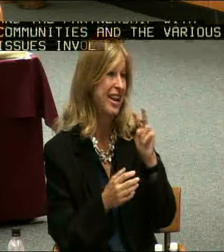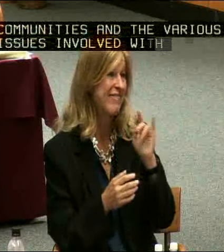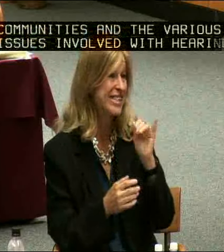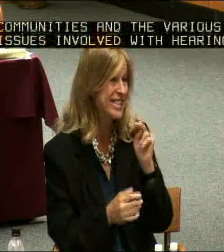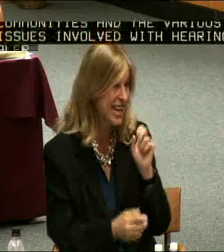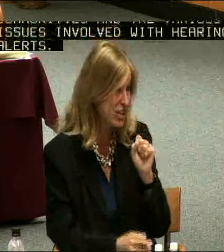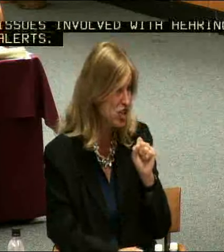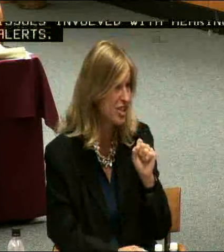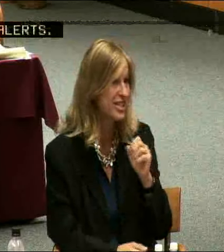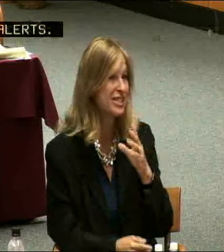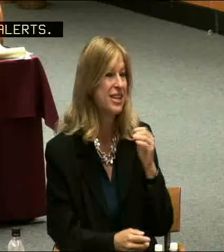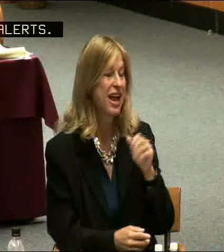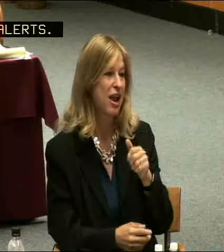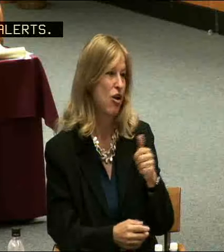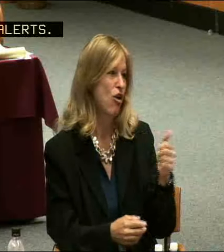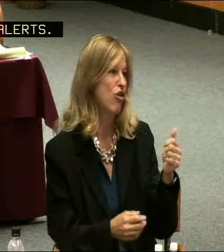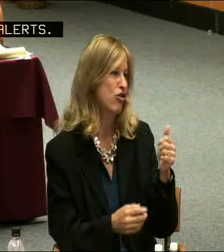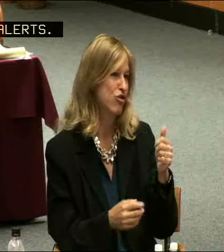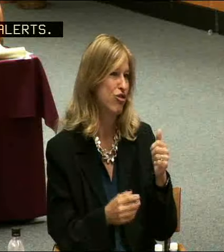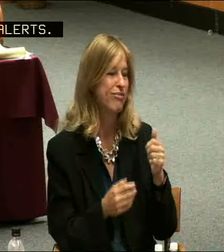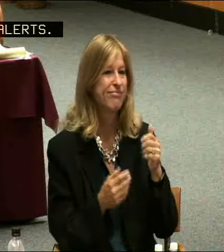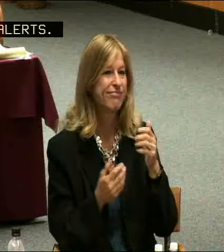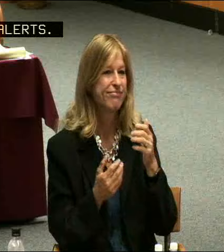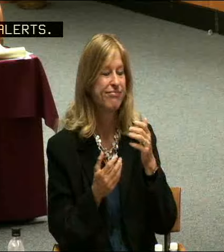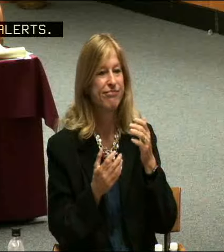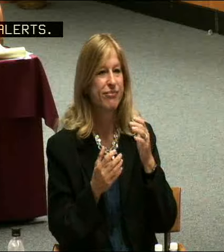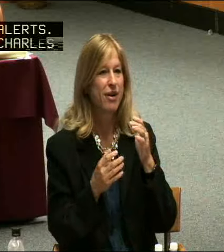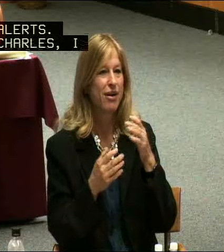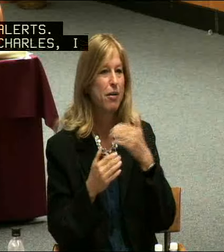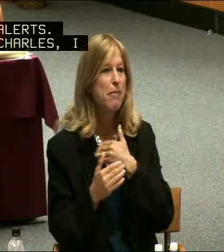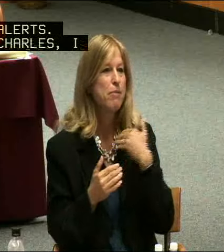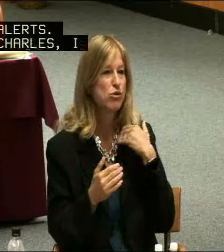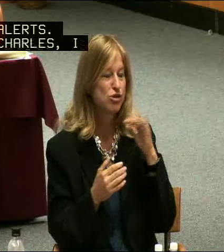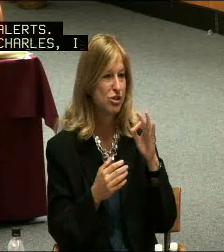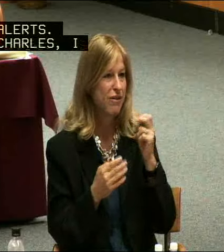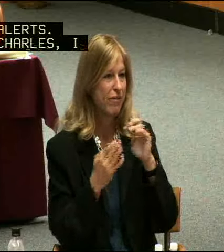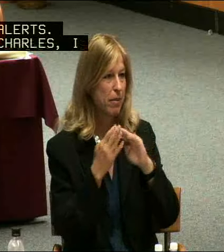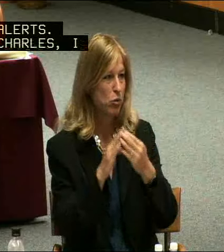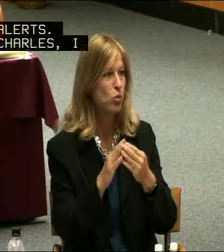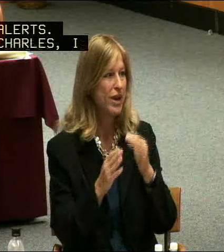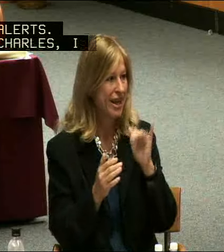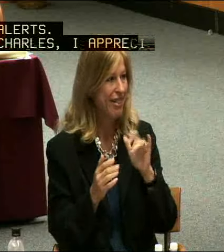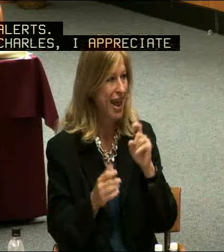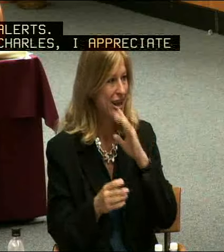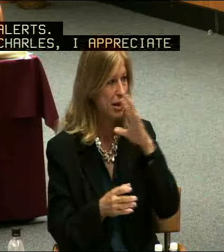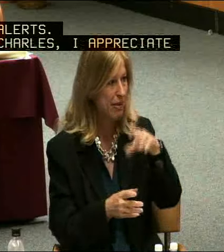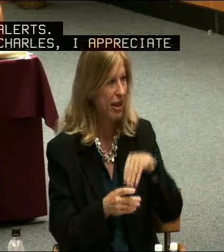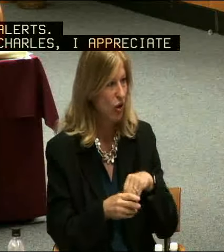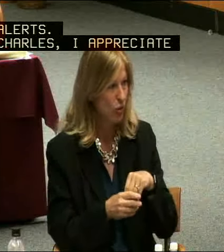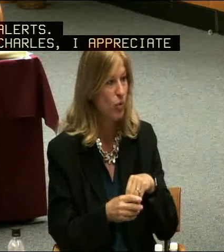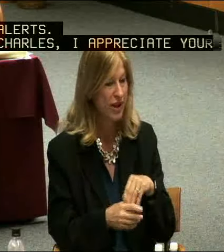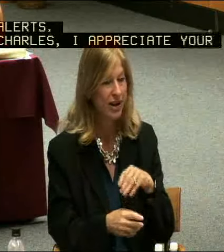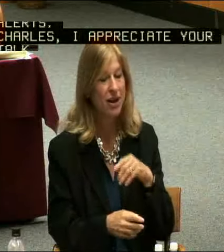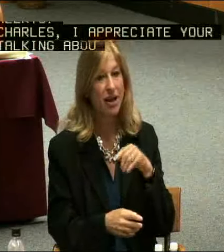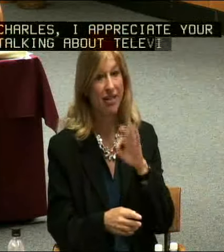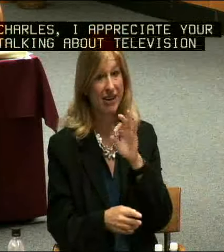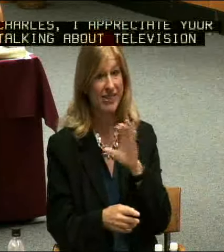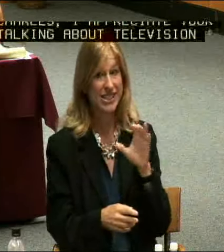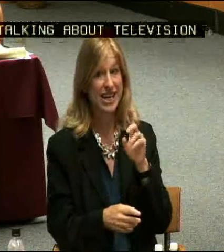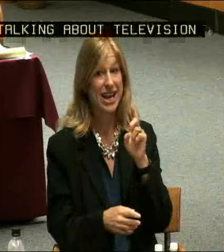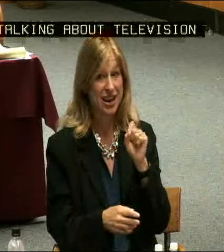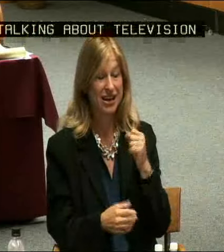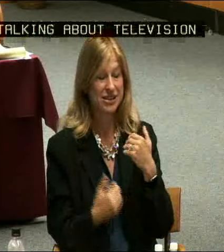Charles, I appreciate your talking about television stations and the member community that are